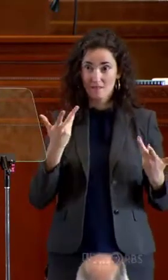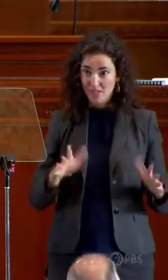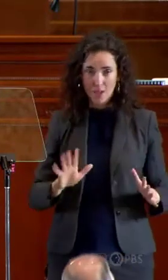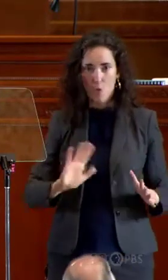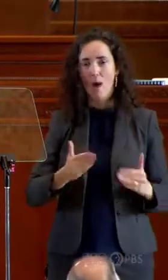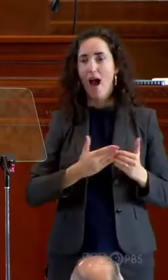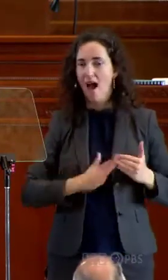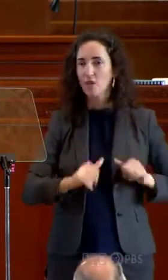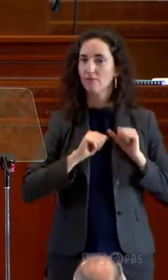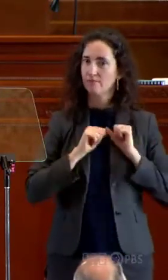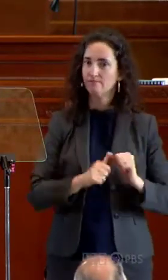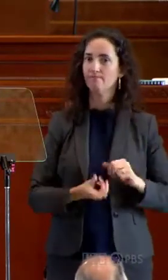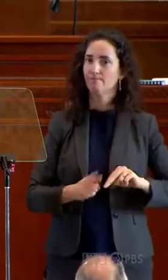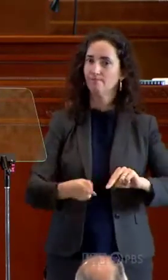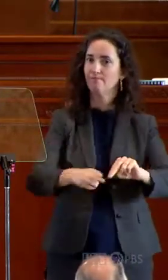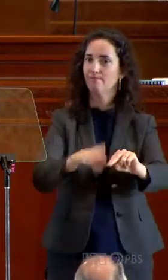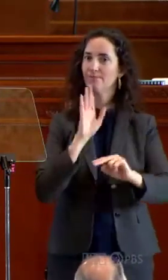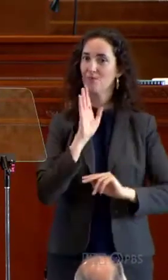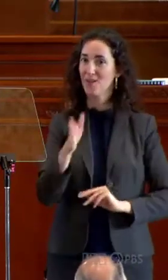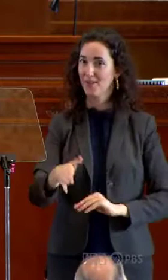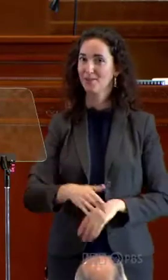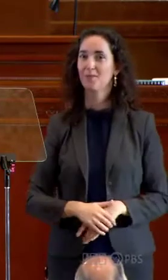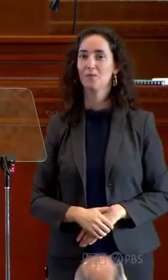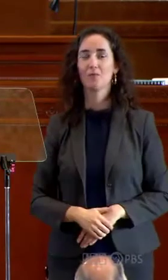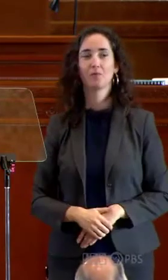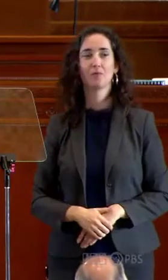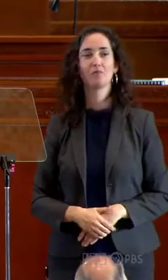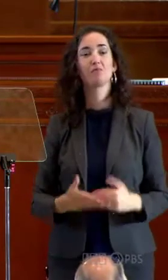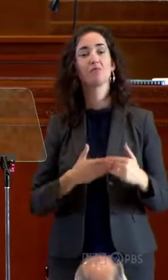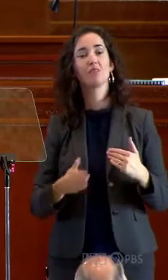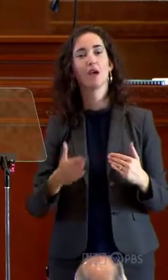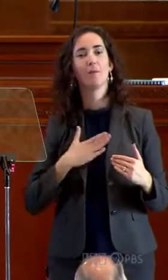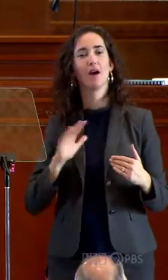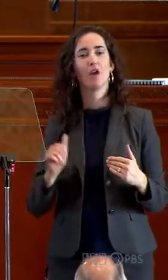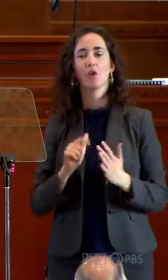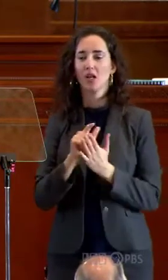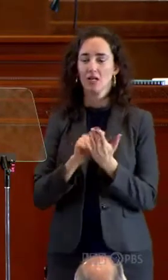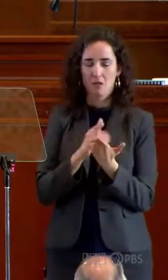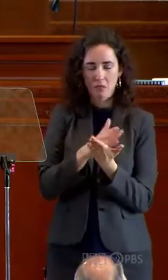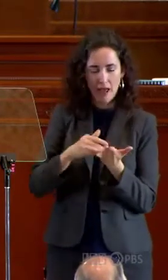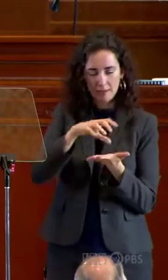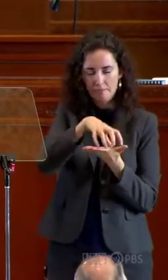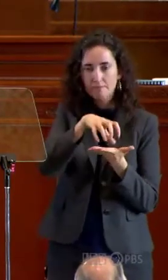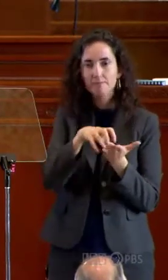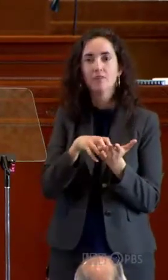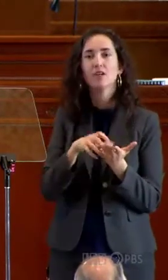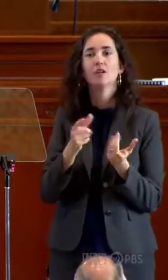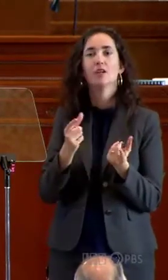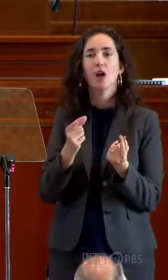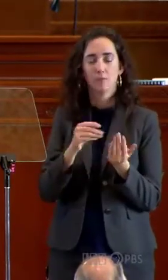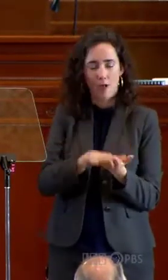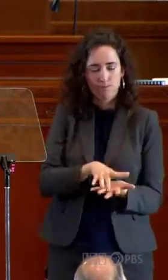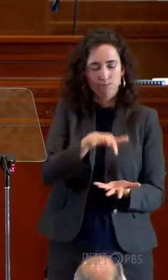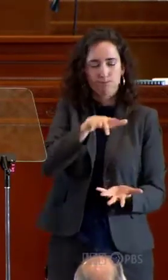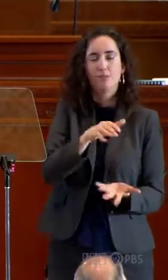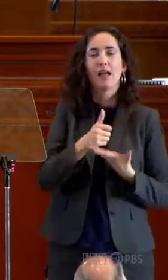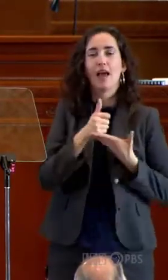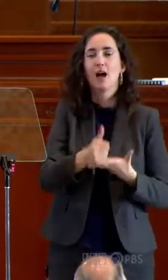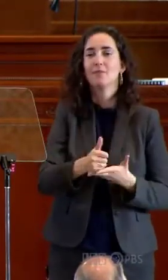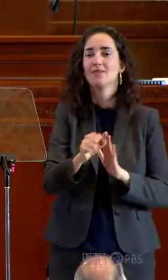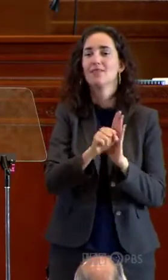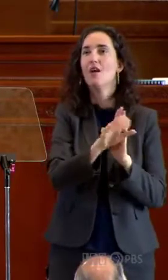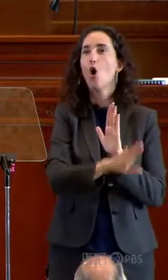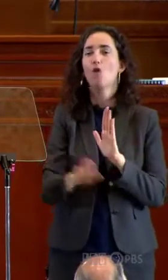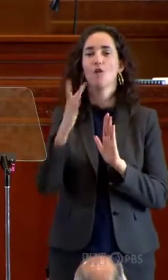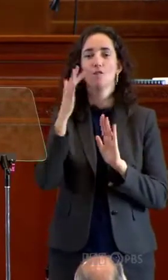getting started. The rest of my legislative package is also about transforming our future for the people of our state.